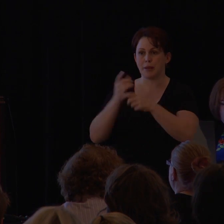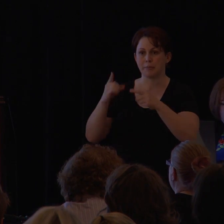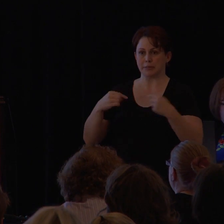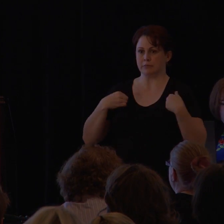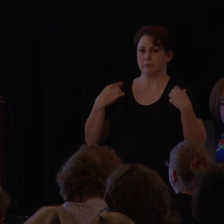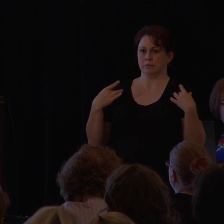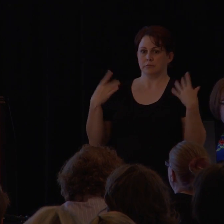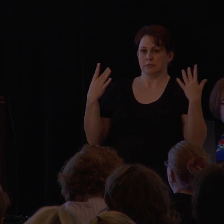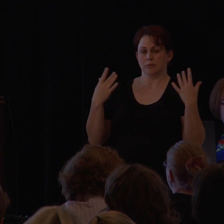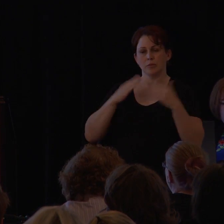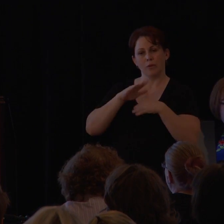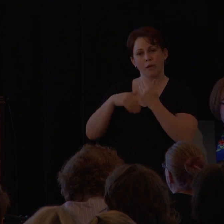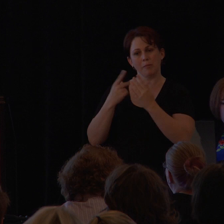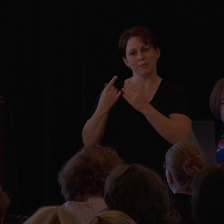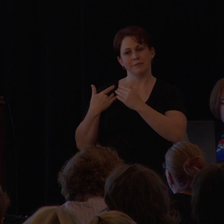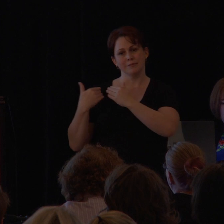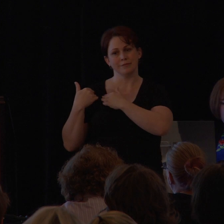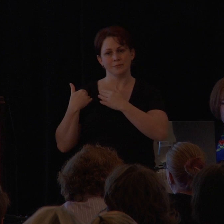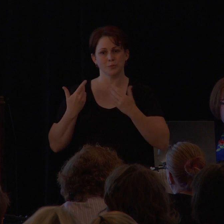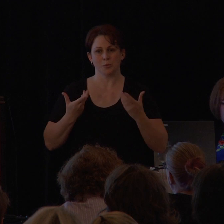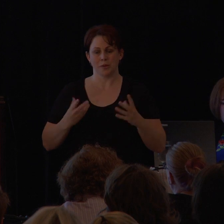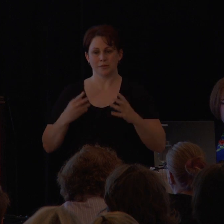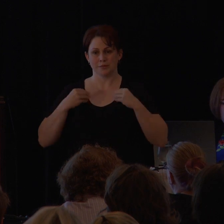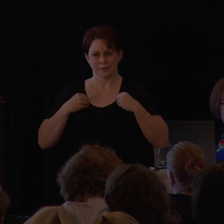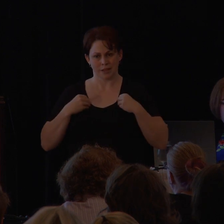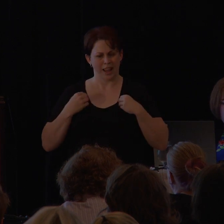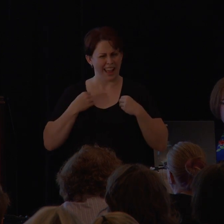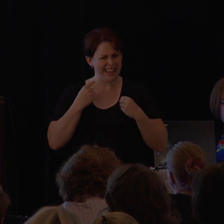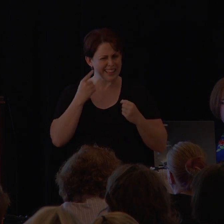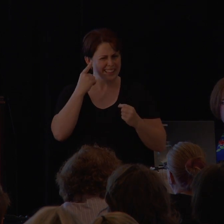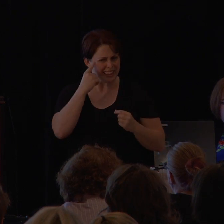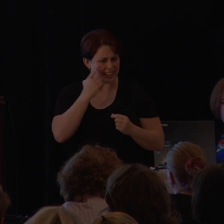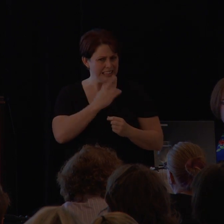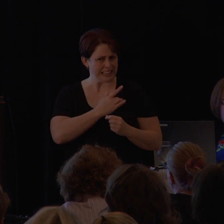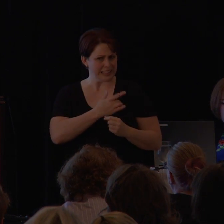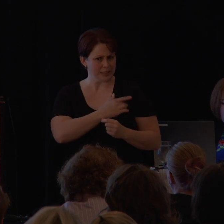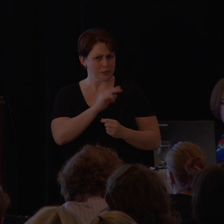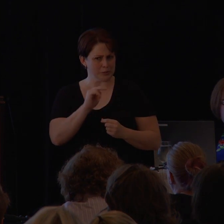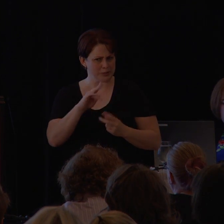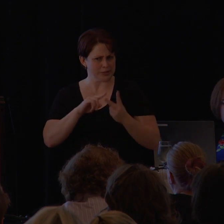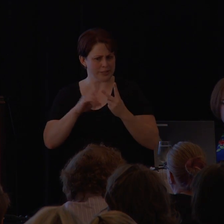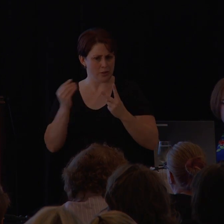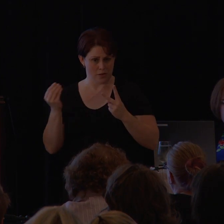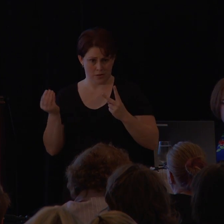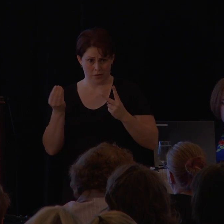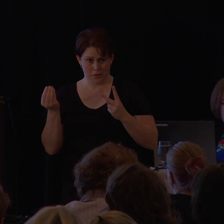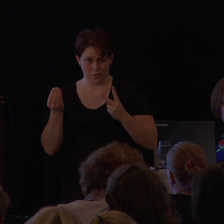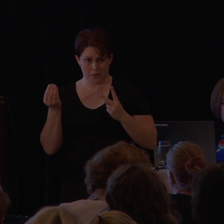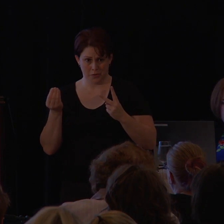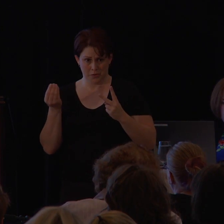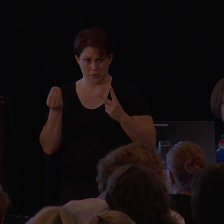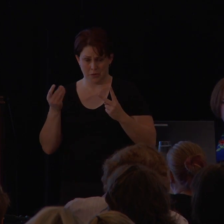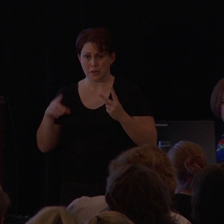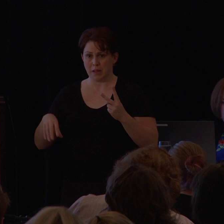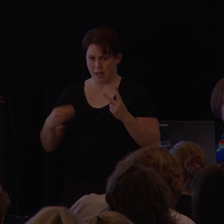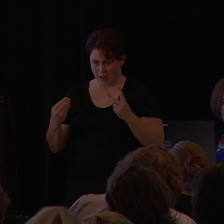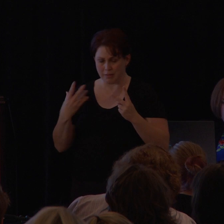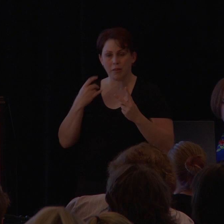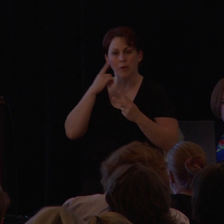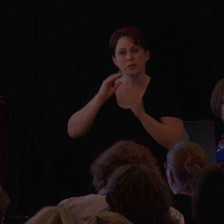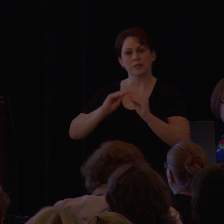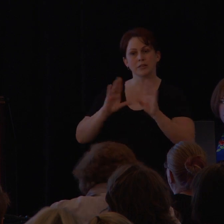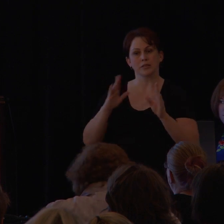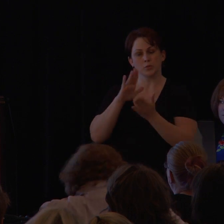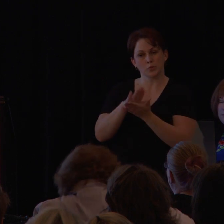their Education Act, and actually New Brunswick, I think to their credit, have just done this as well, is to define and clarify school